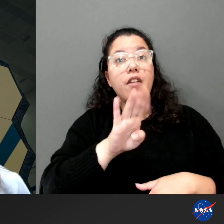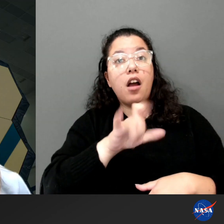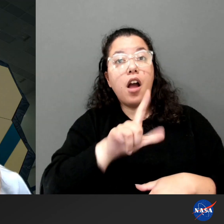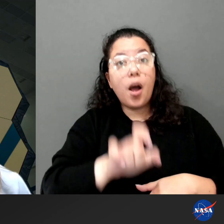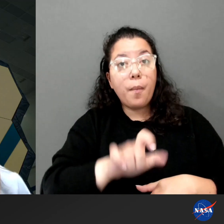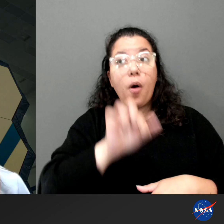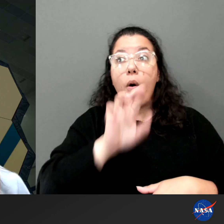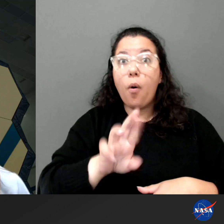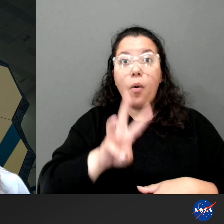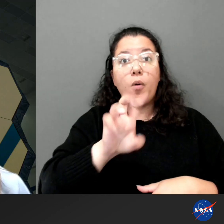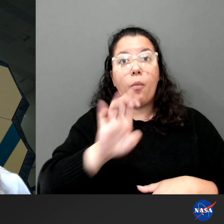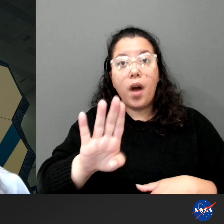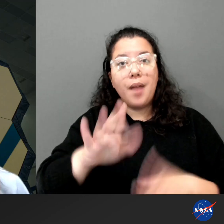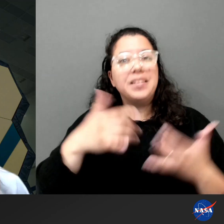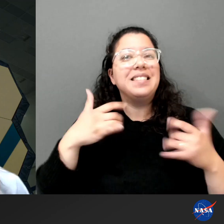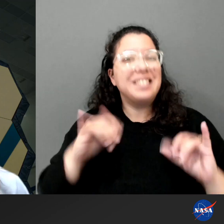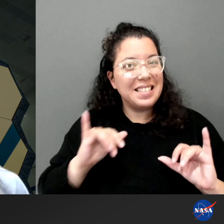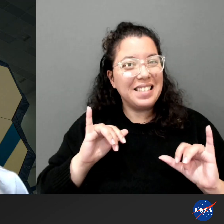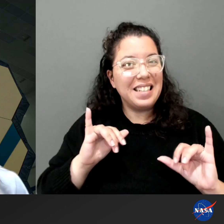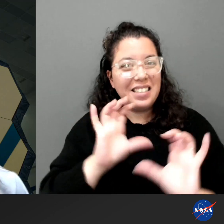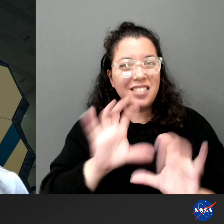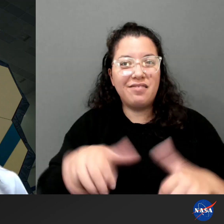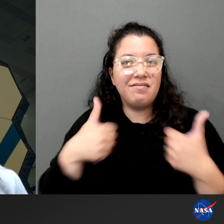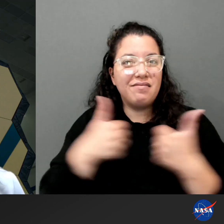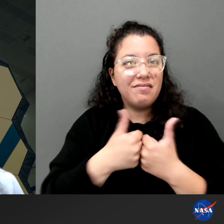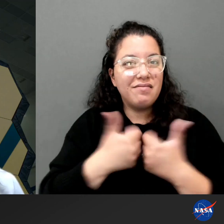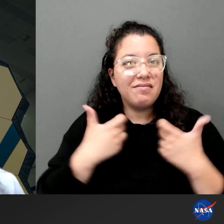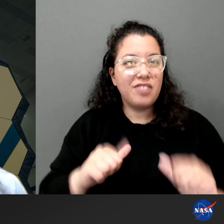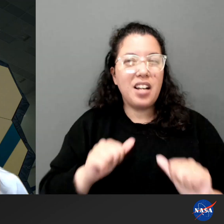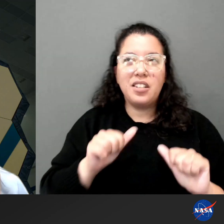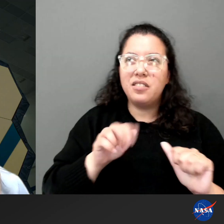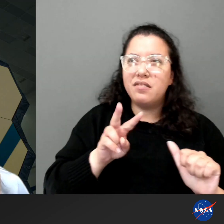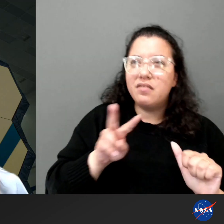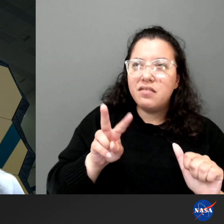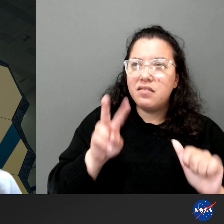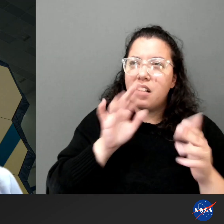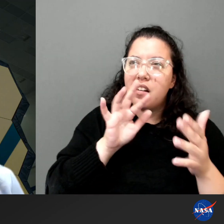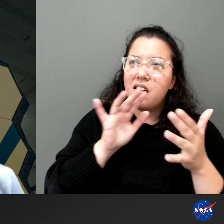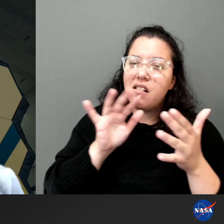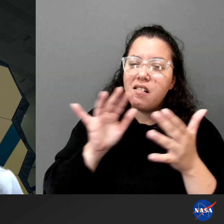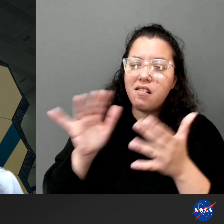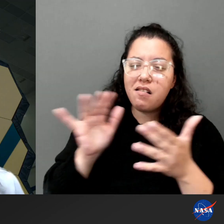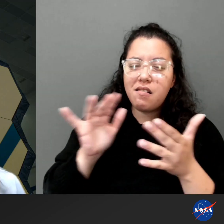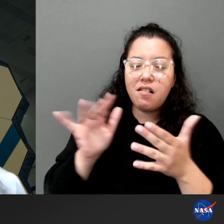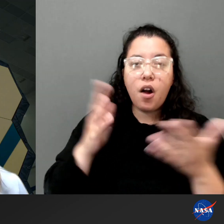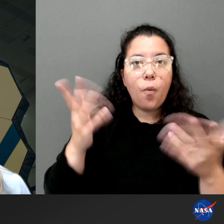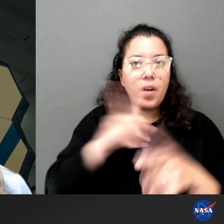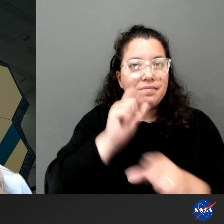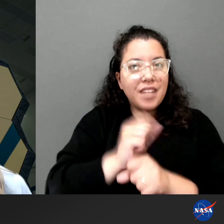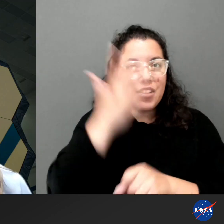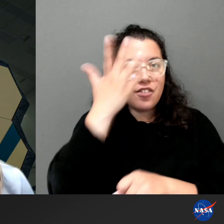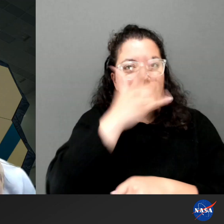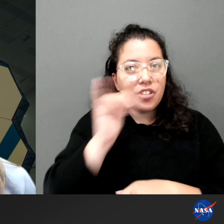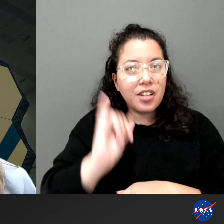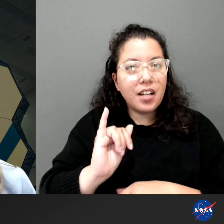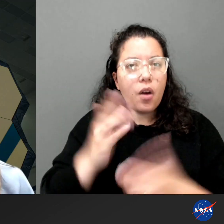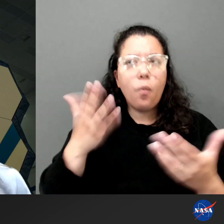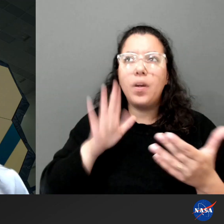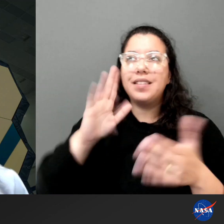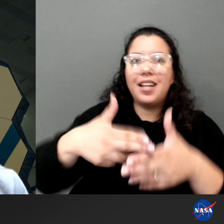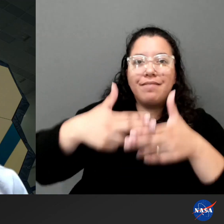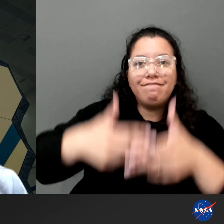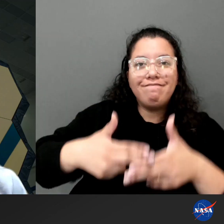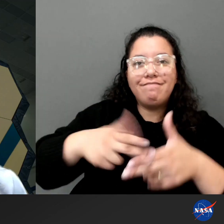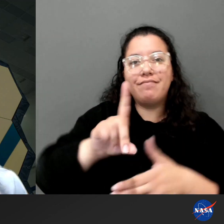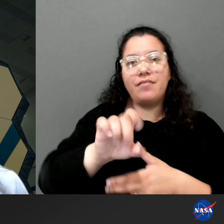have quite a bit of challenge trying to study what these objects actually look like, what the density of the Oort Cloud actually is, or